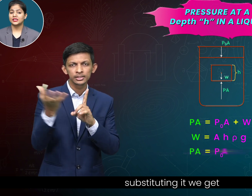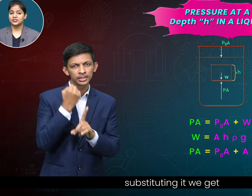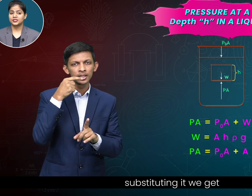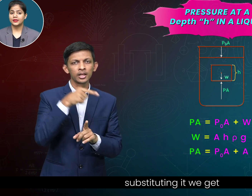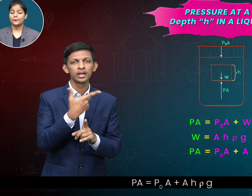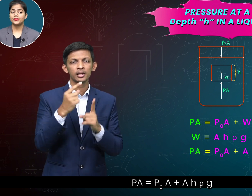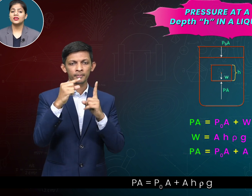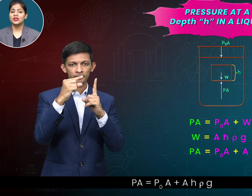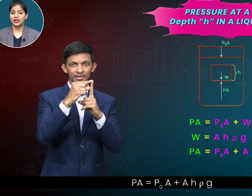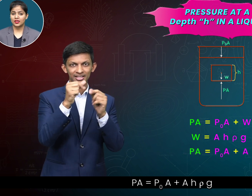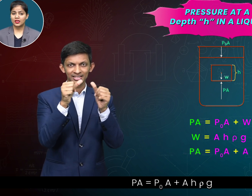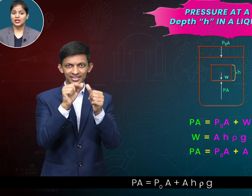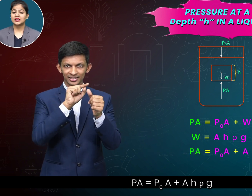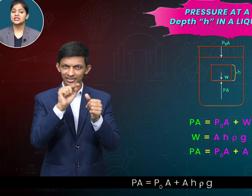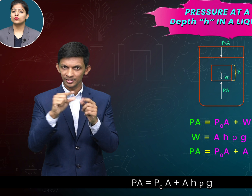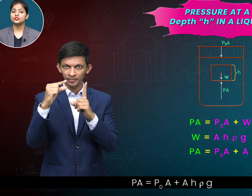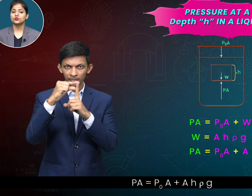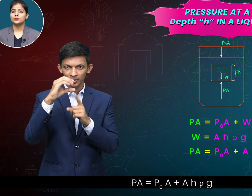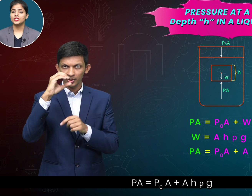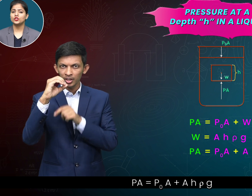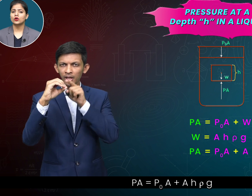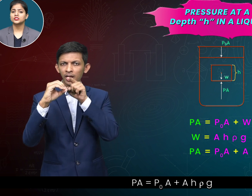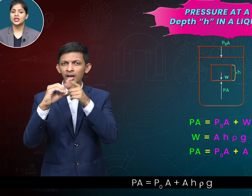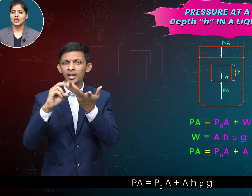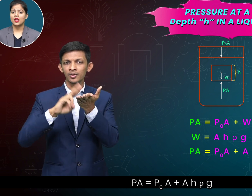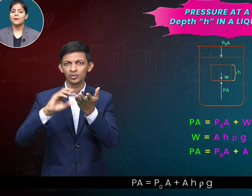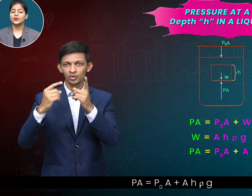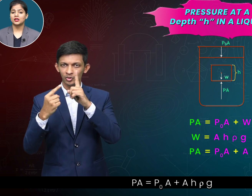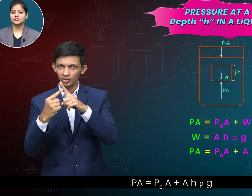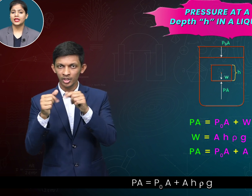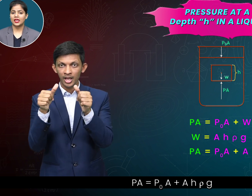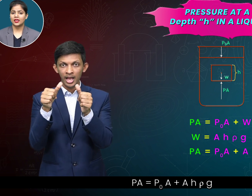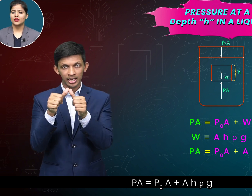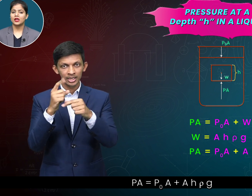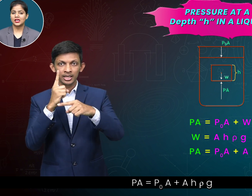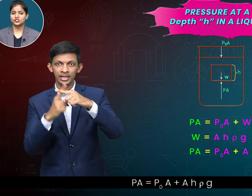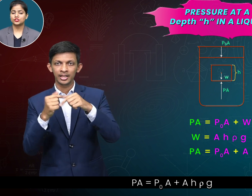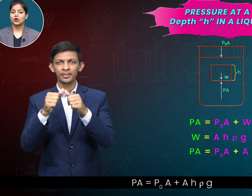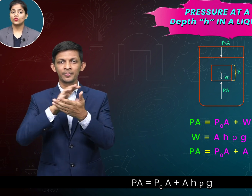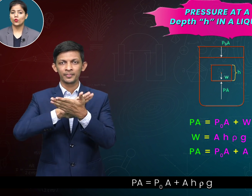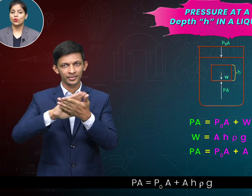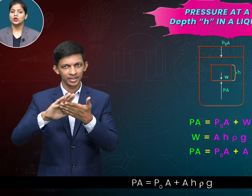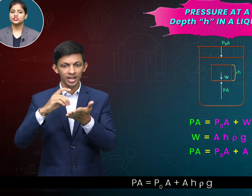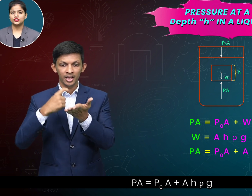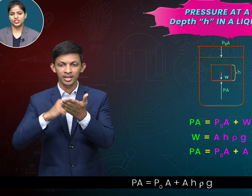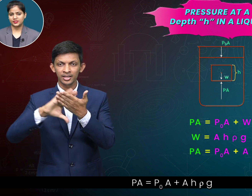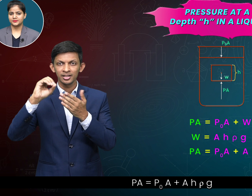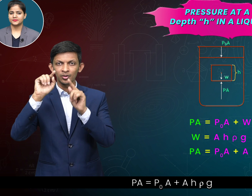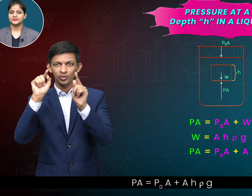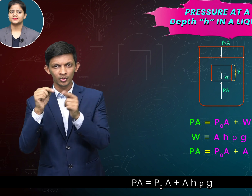get PA is equal to P naught A plus AH rho G.